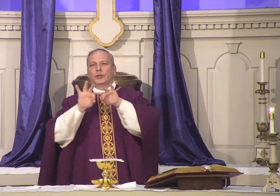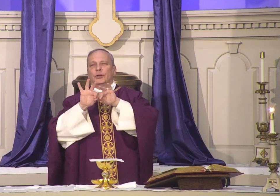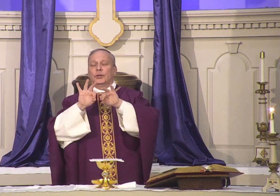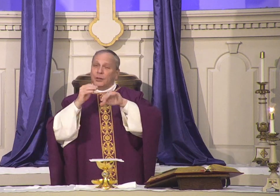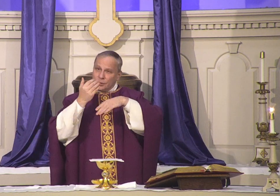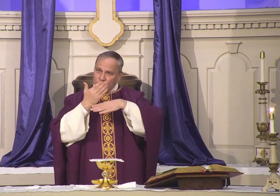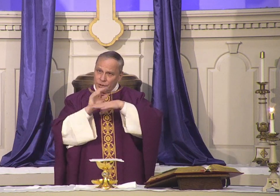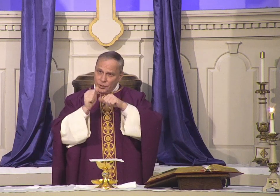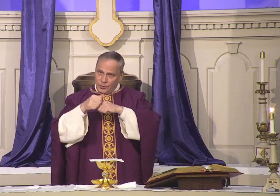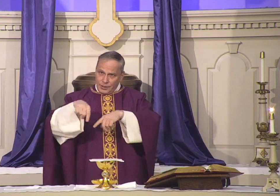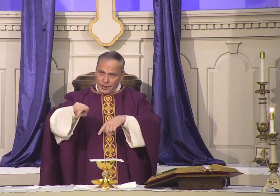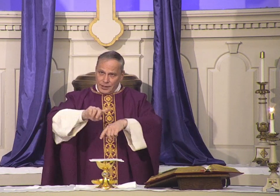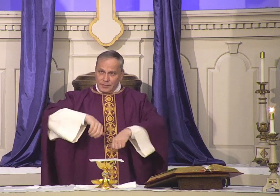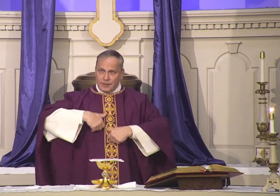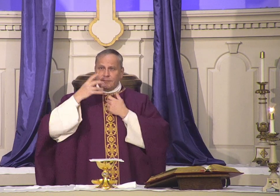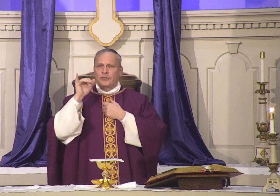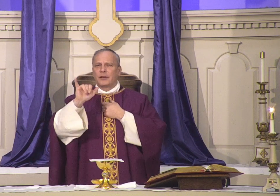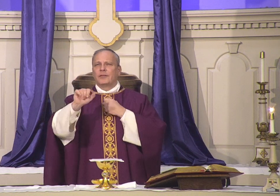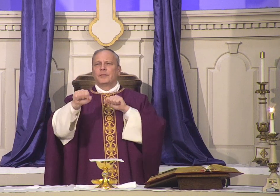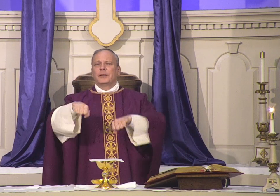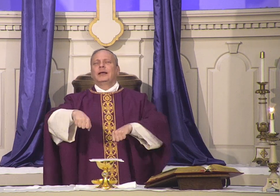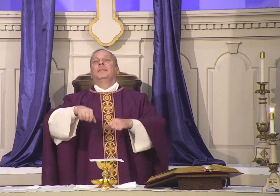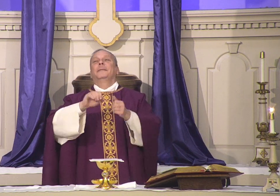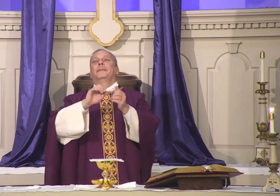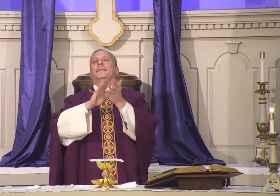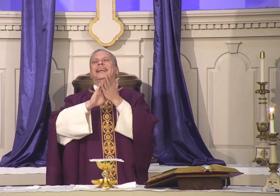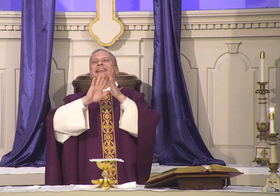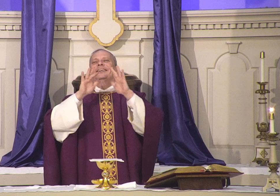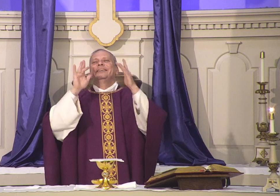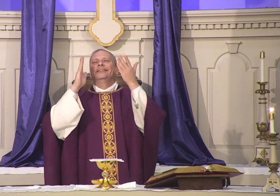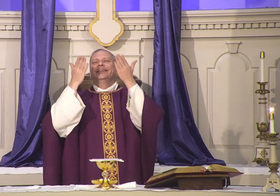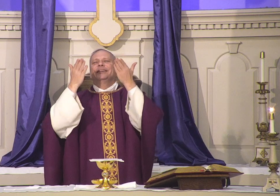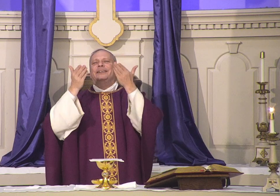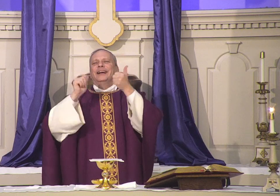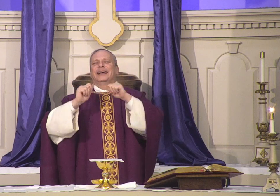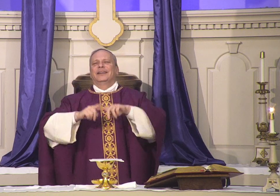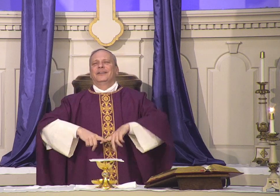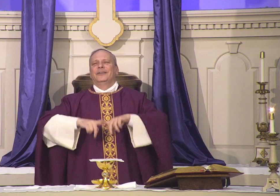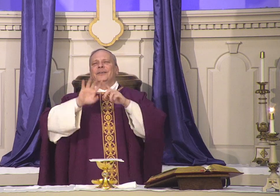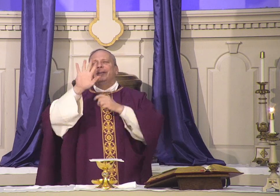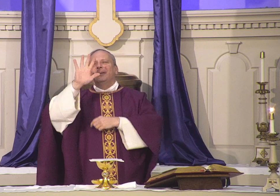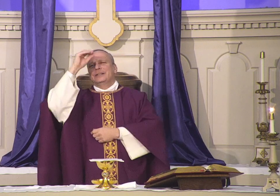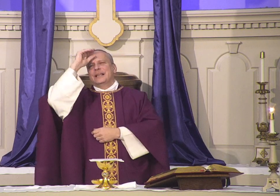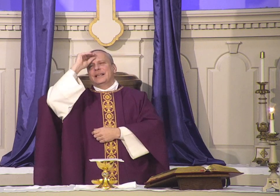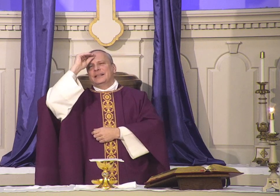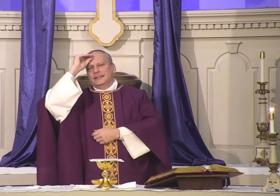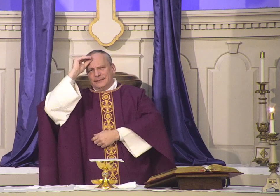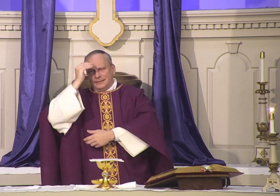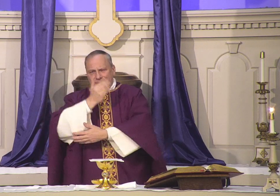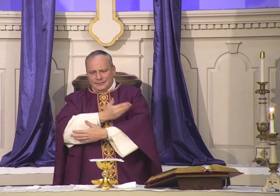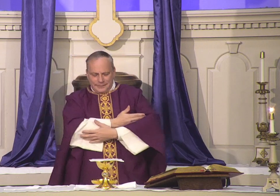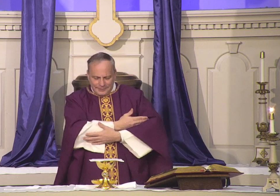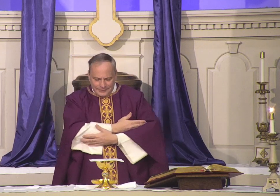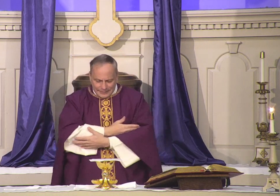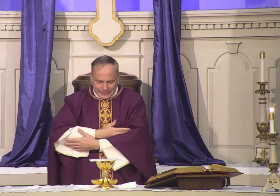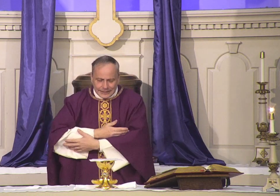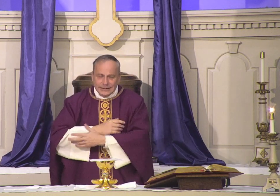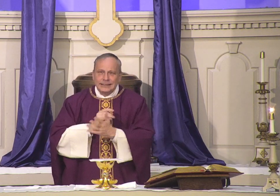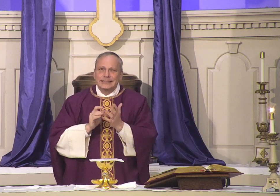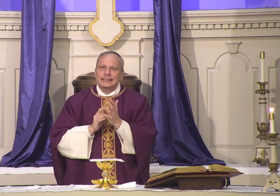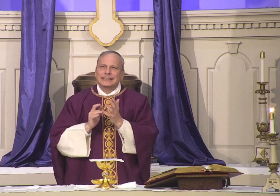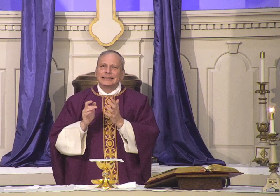you throughout the ages, we may merit to be co-heirs to eternal life and may praise and glorify